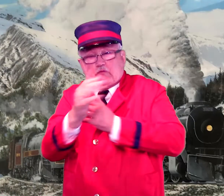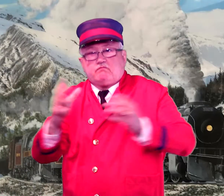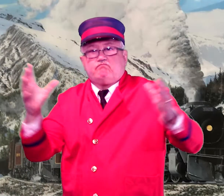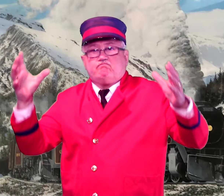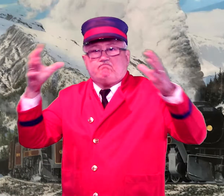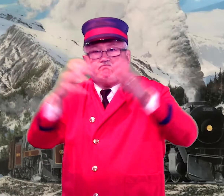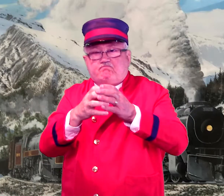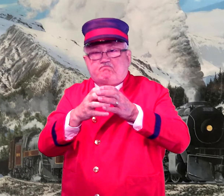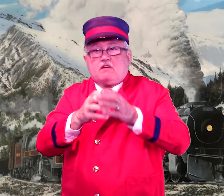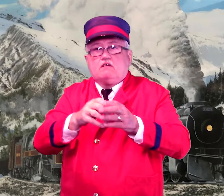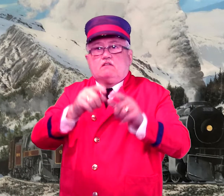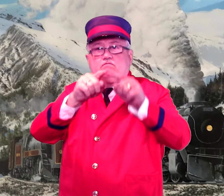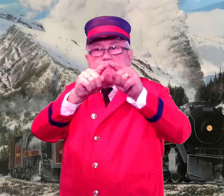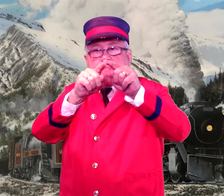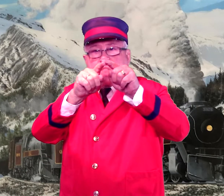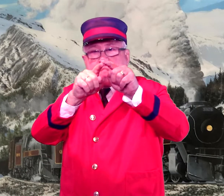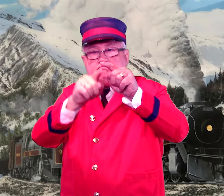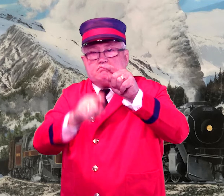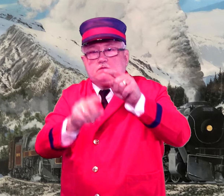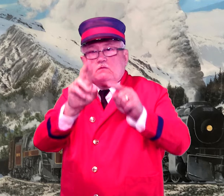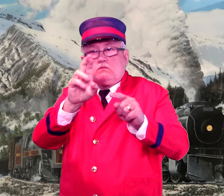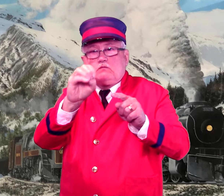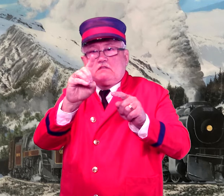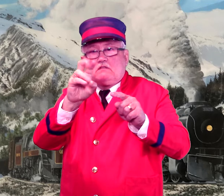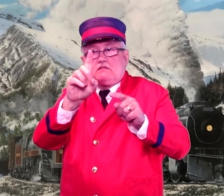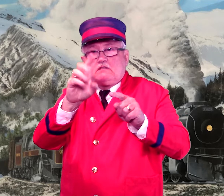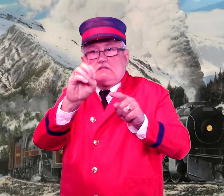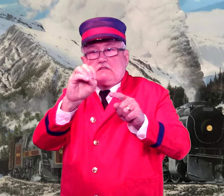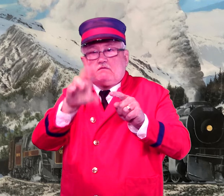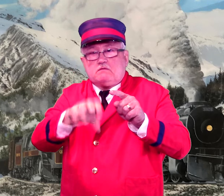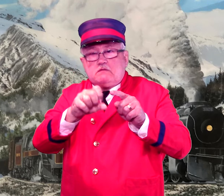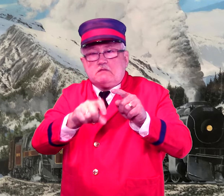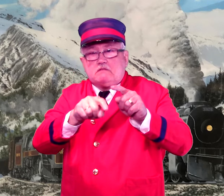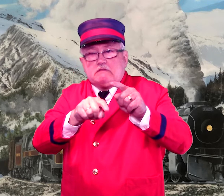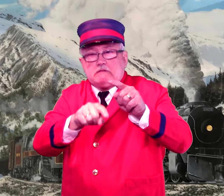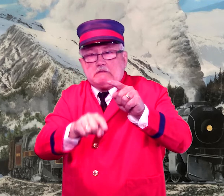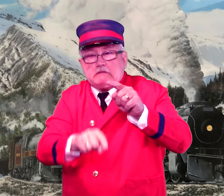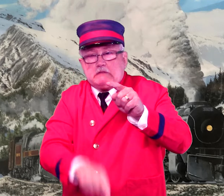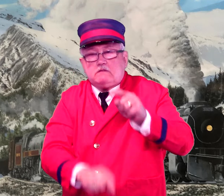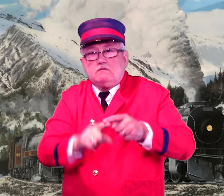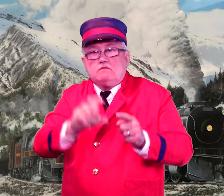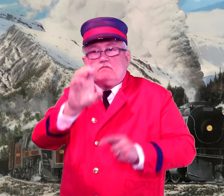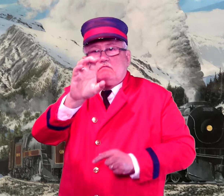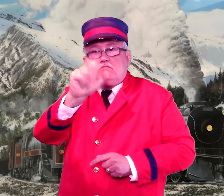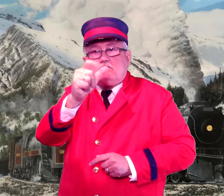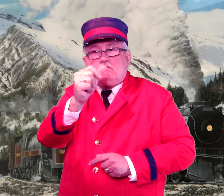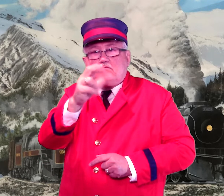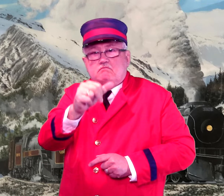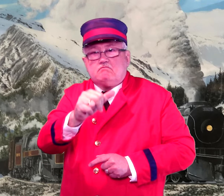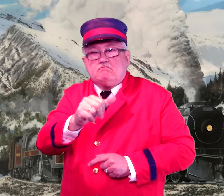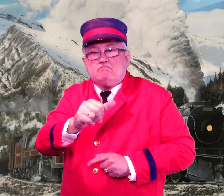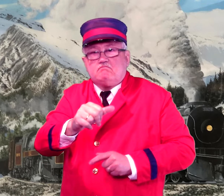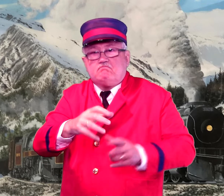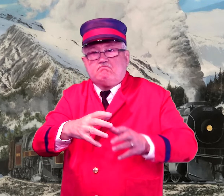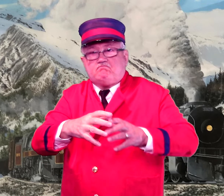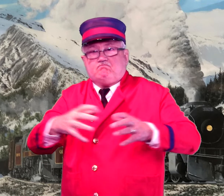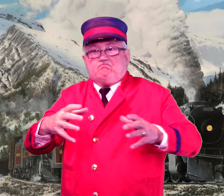The following morning, all of the students would return to the train station and head south. They would go on to Red Deer, where they picked up more students, and on